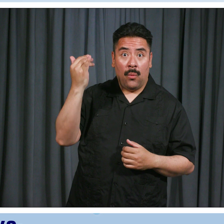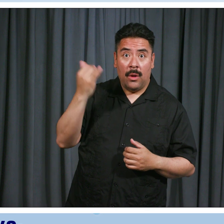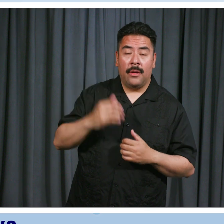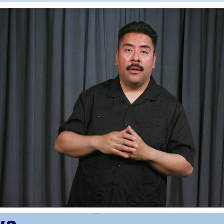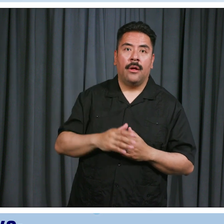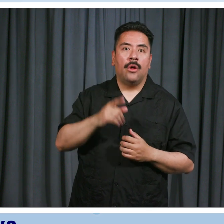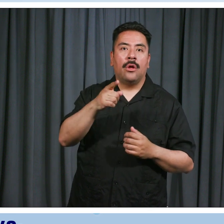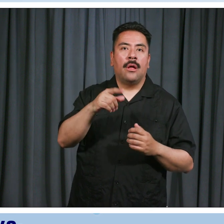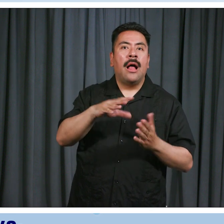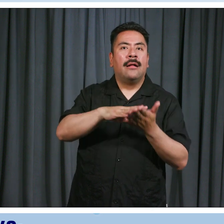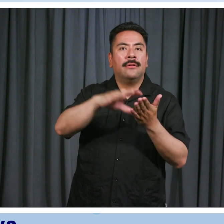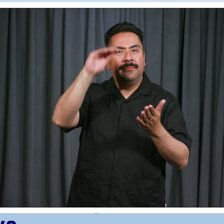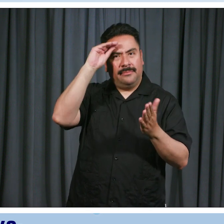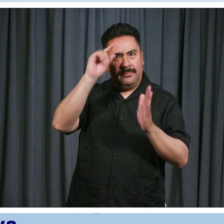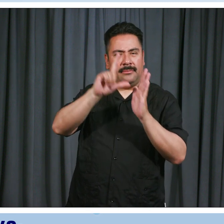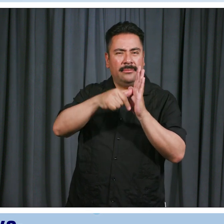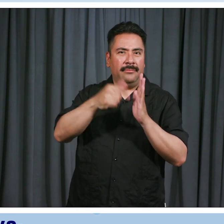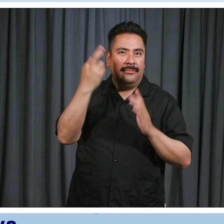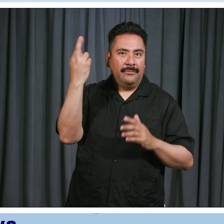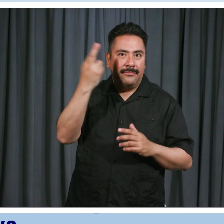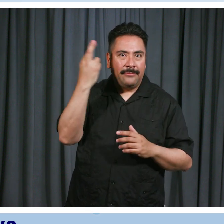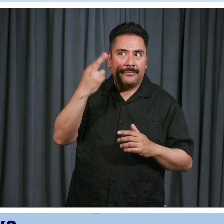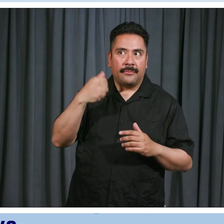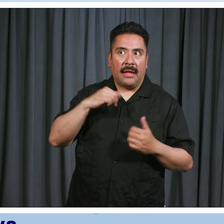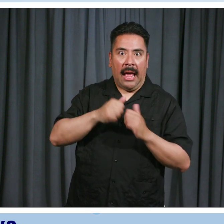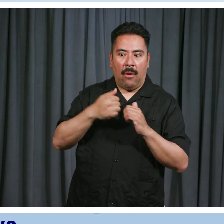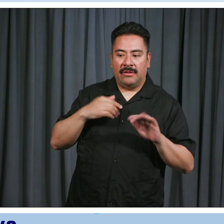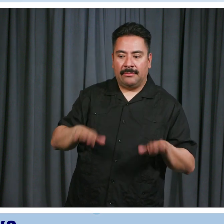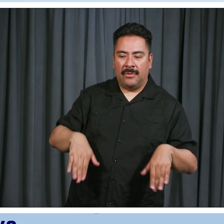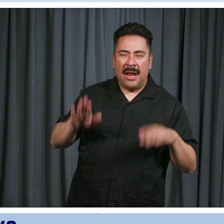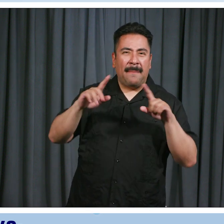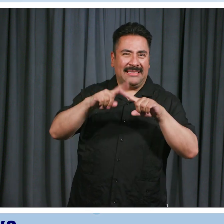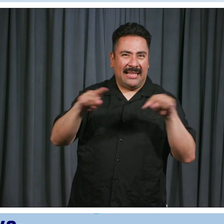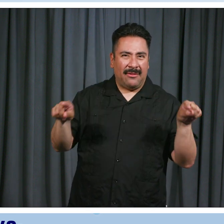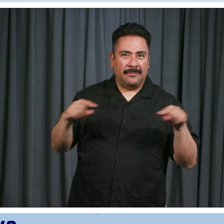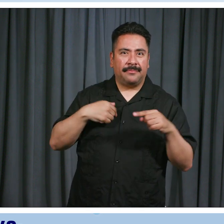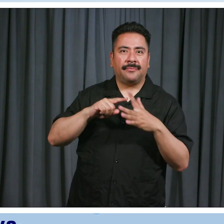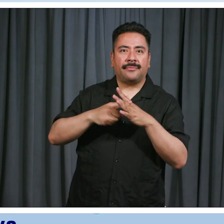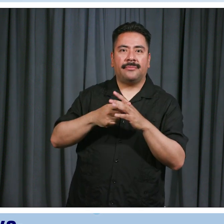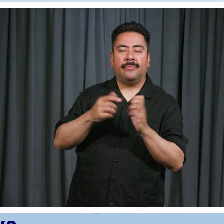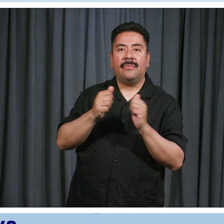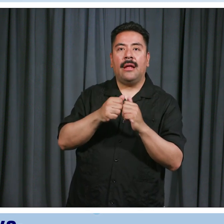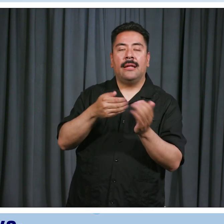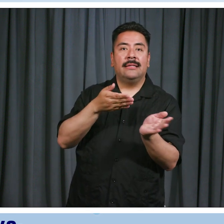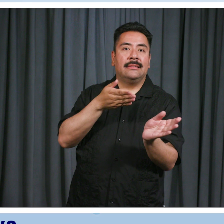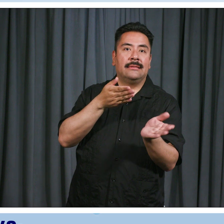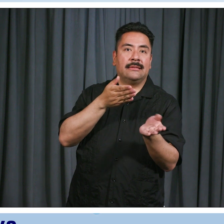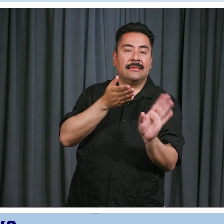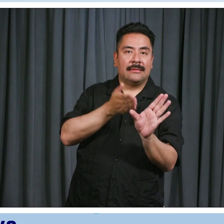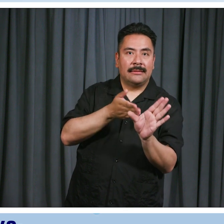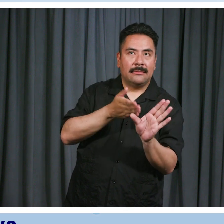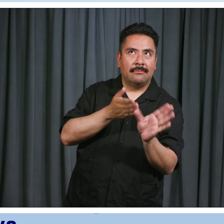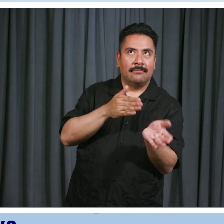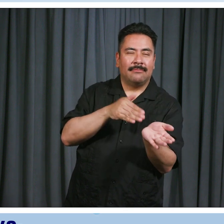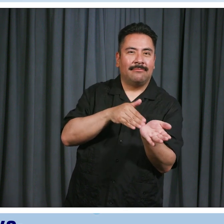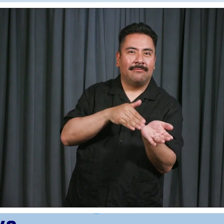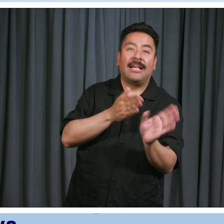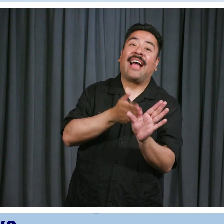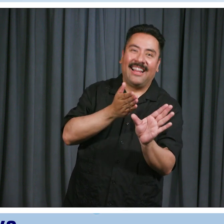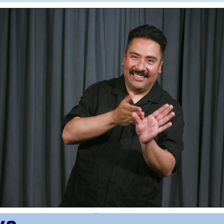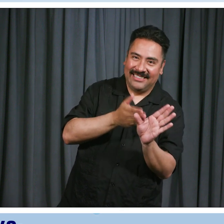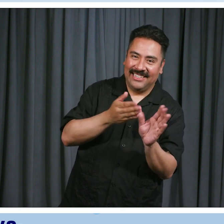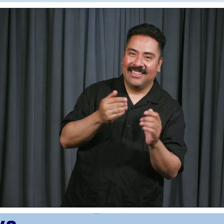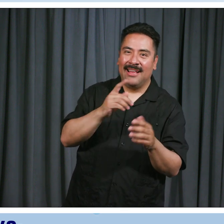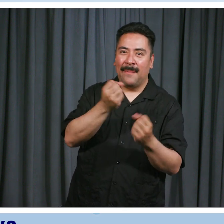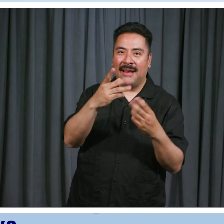know, you learn later in life why, you know, the way I was brought up, et cetera. But I studied psychology in undergrad, and after that I worked in a group home. And some